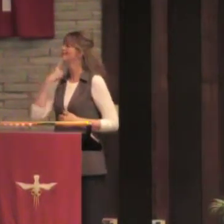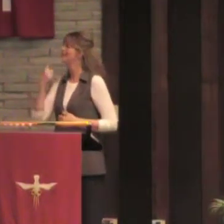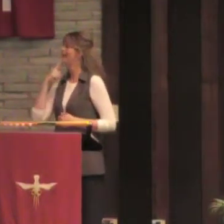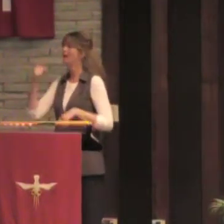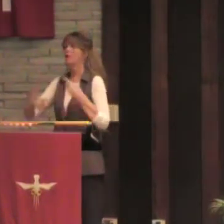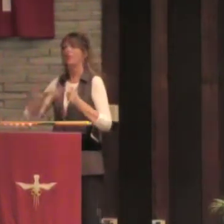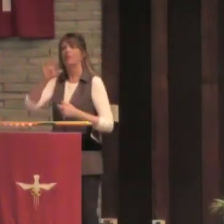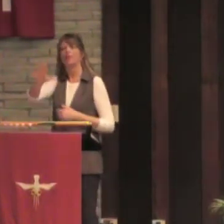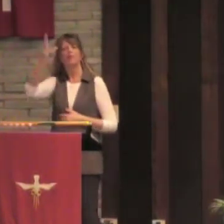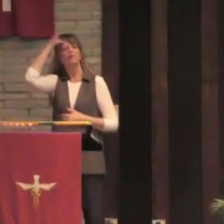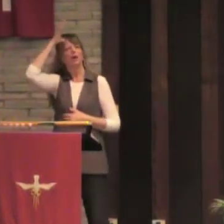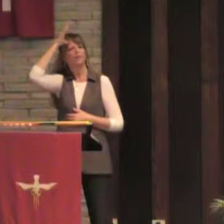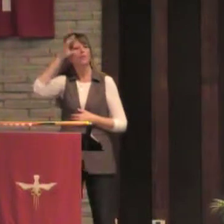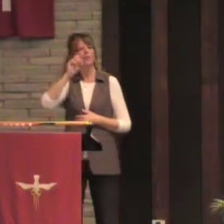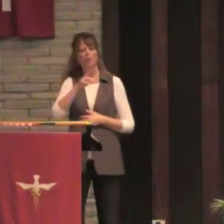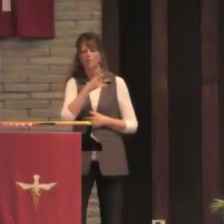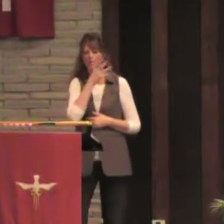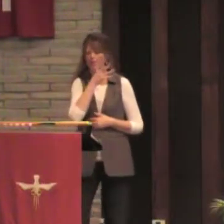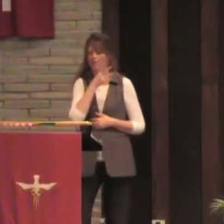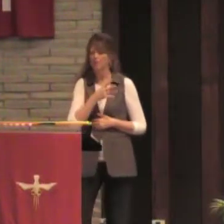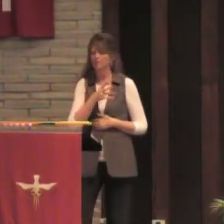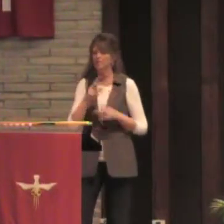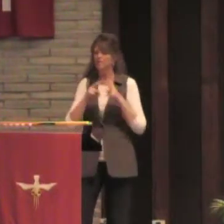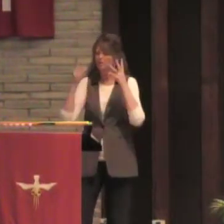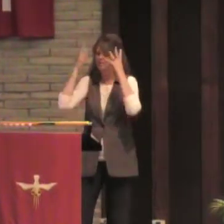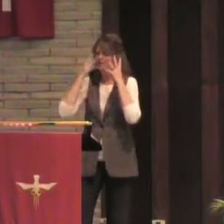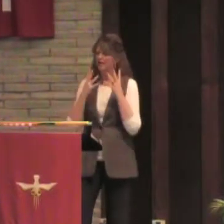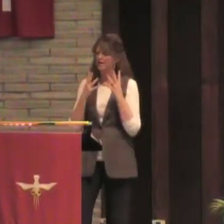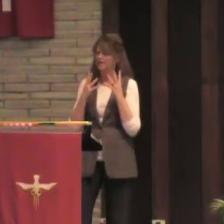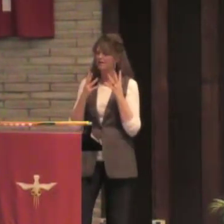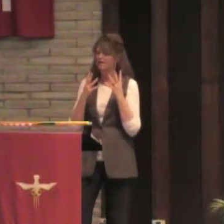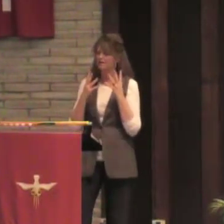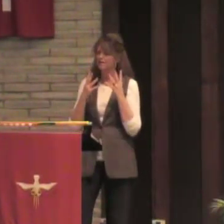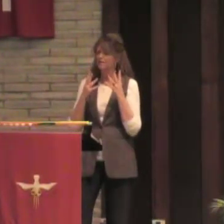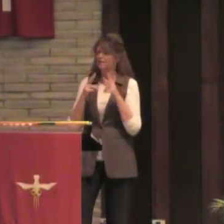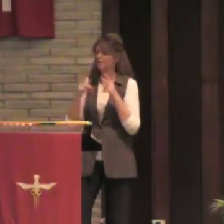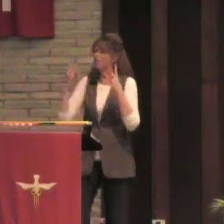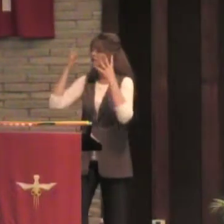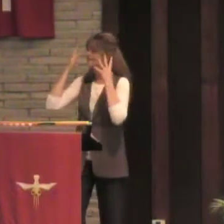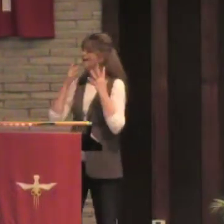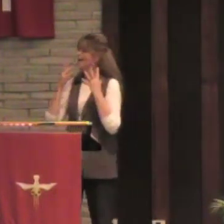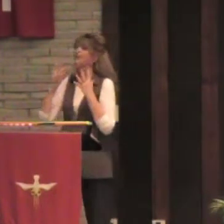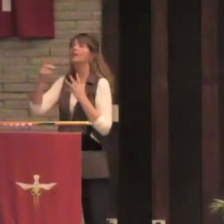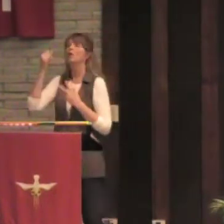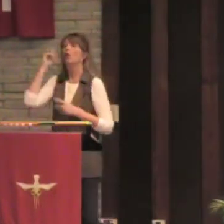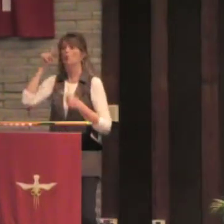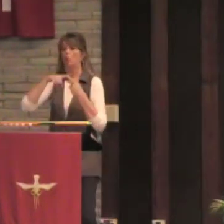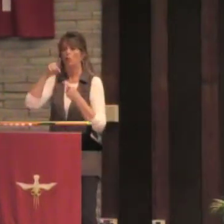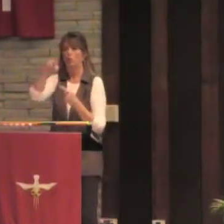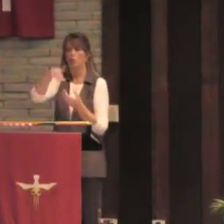to say about their dad or their mom. And that is just horribly, horribly